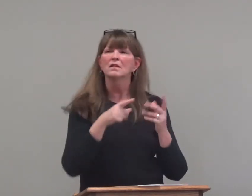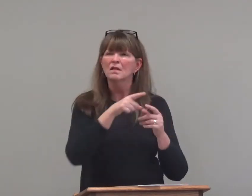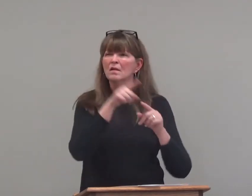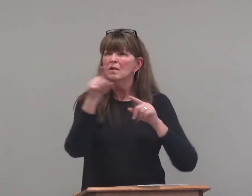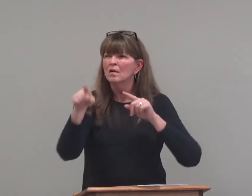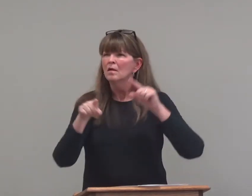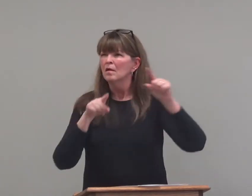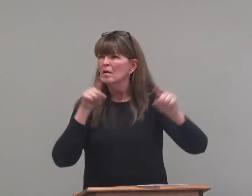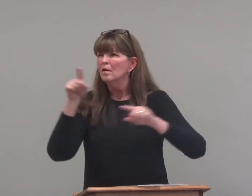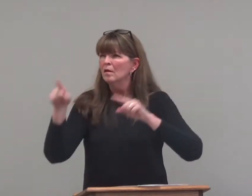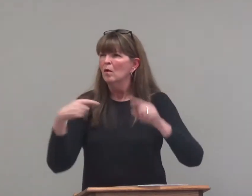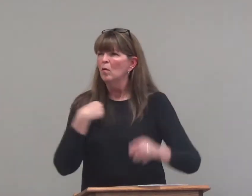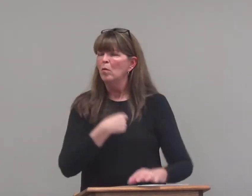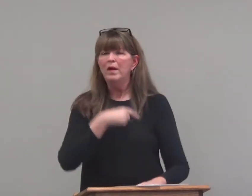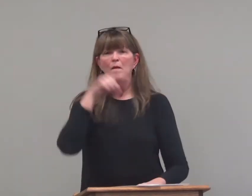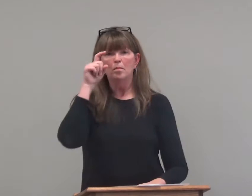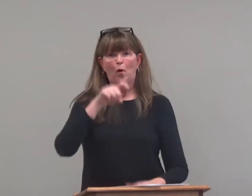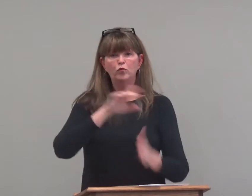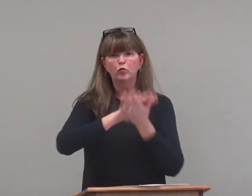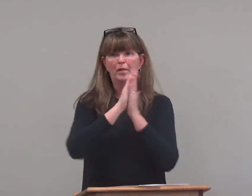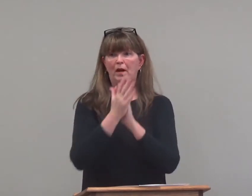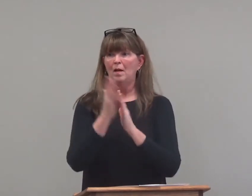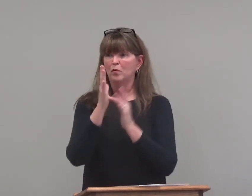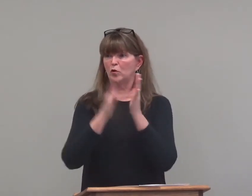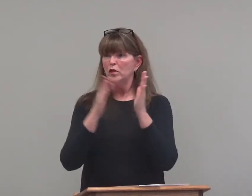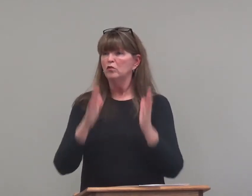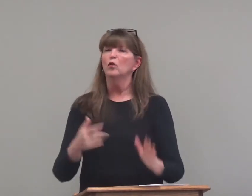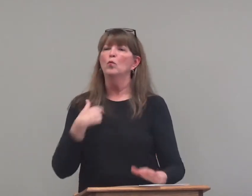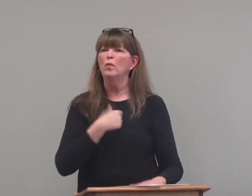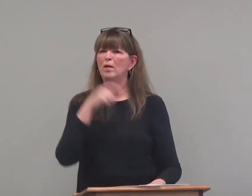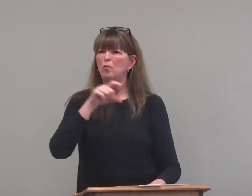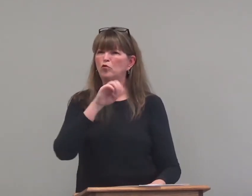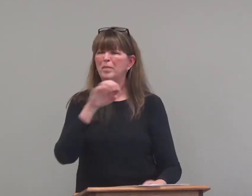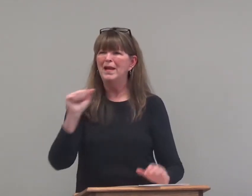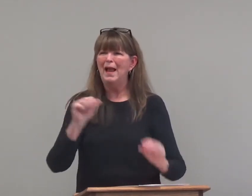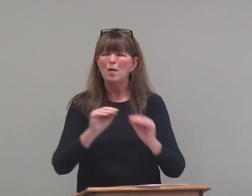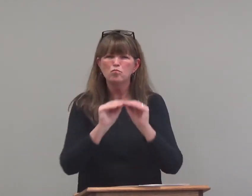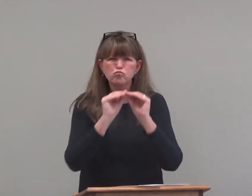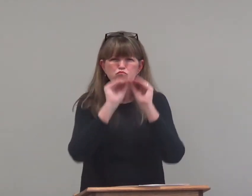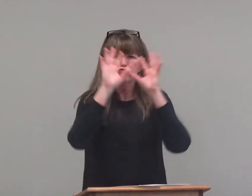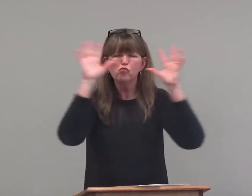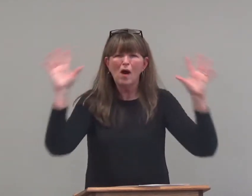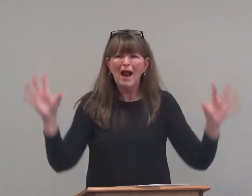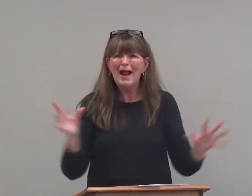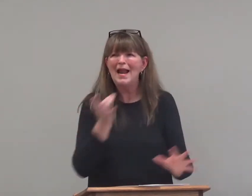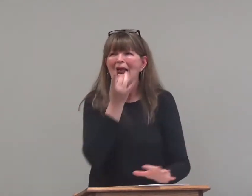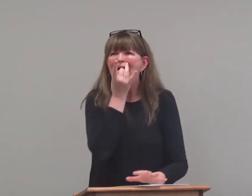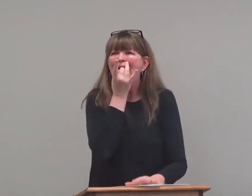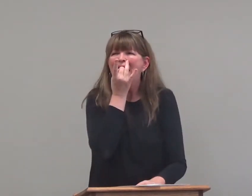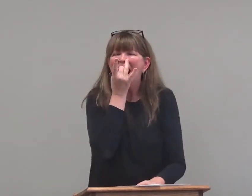and be impressed with our light that's shining for Jesus. So once we become a Jesus, we need to shine so